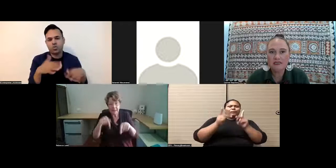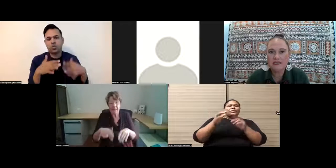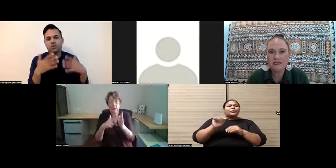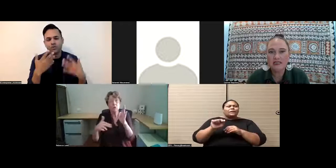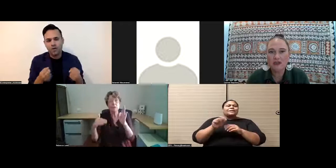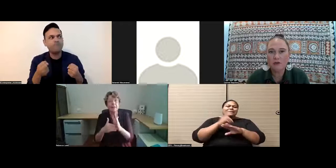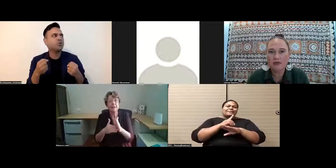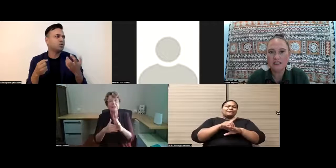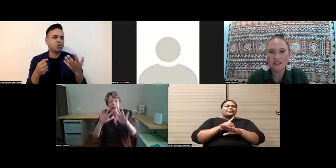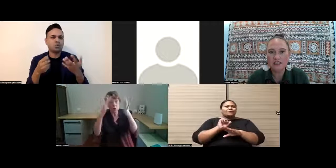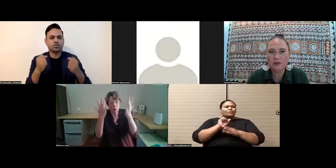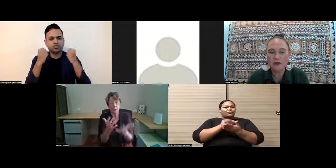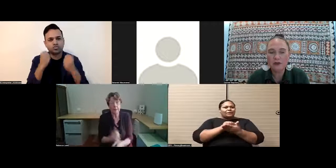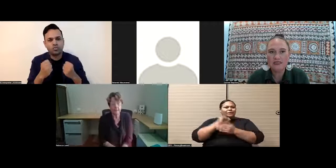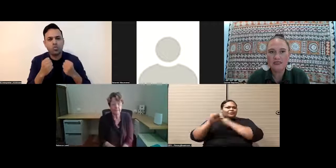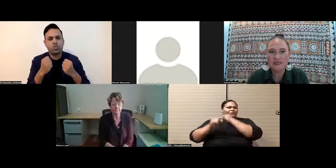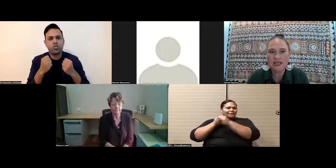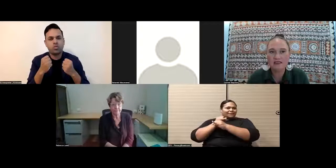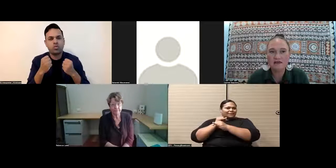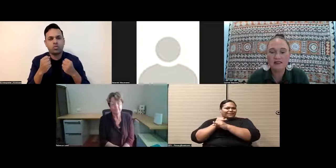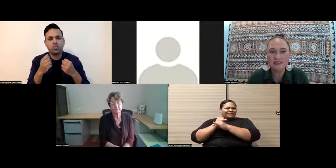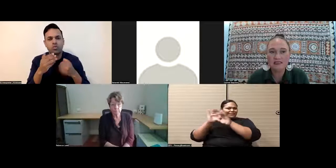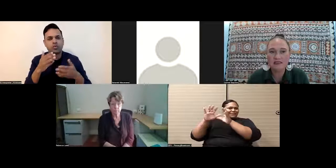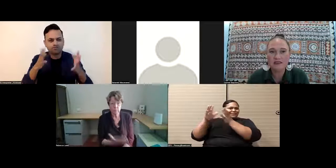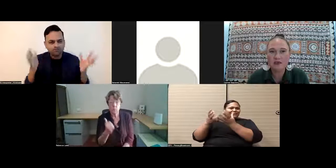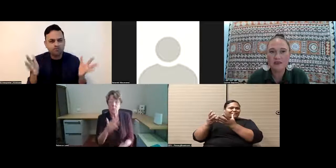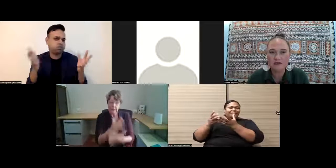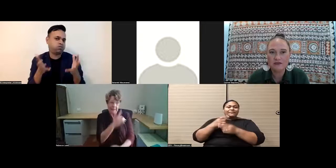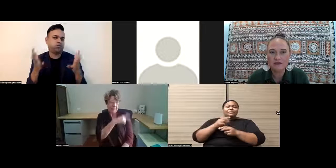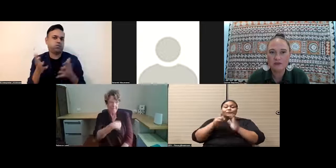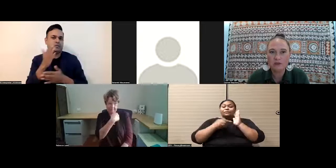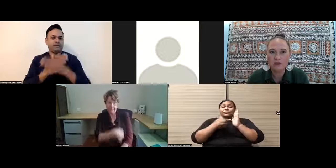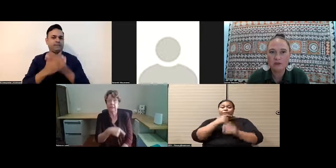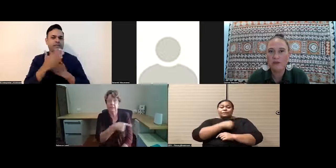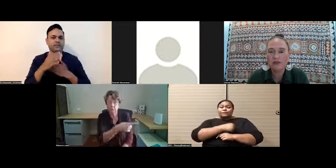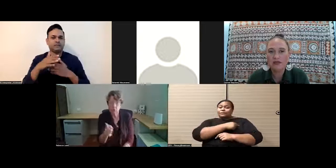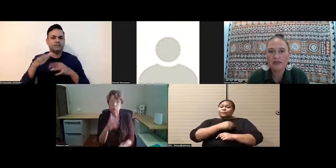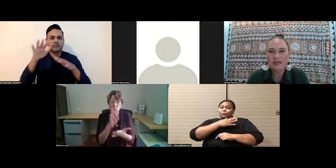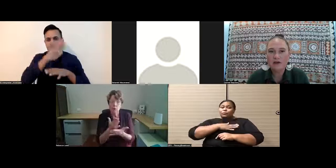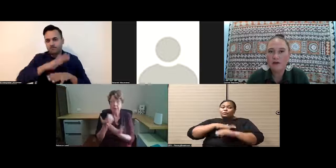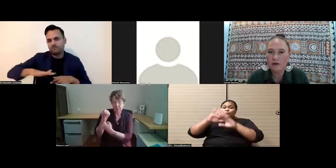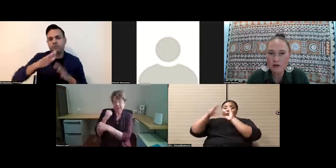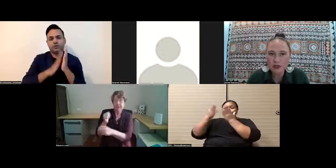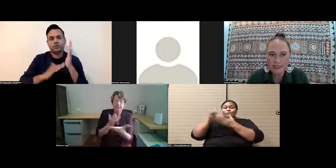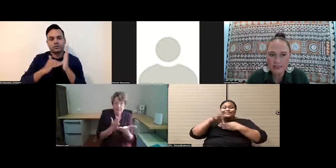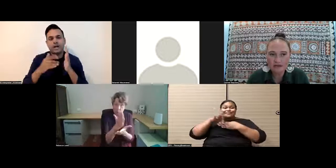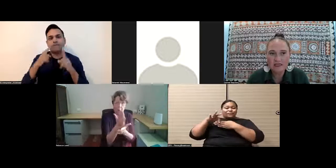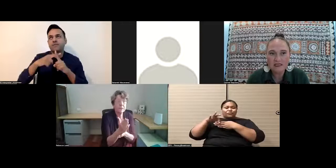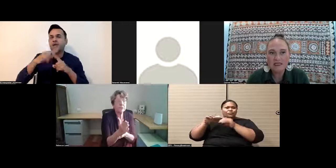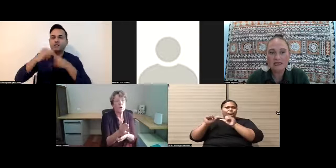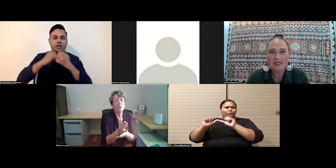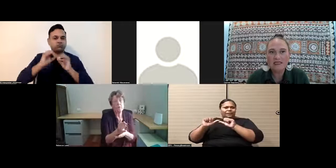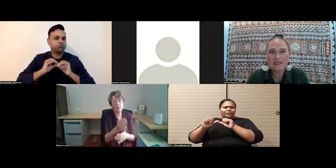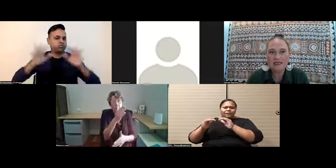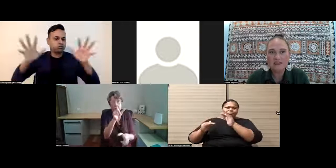to taking global leadership on protecting and advancing the rights of disabled people in our foreign policy and